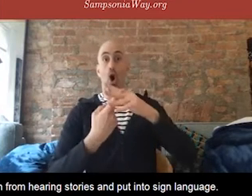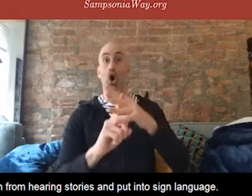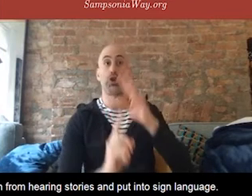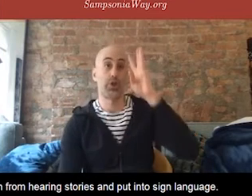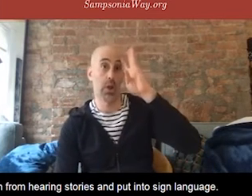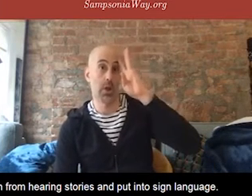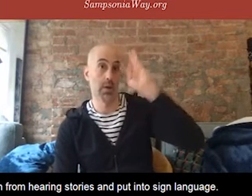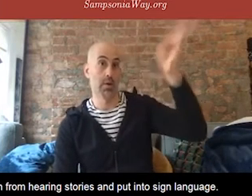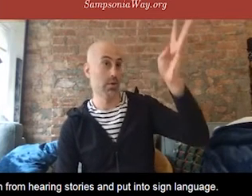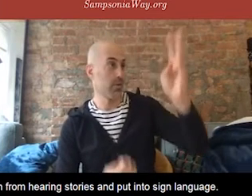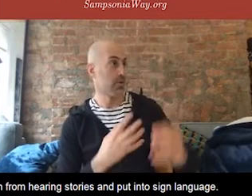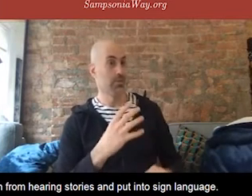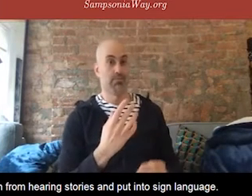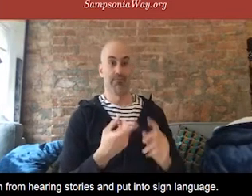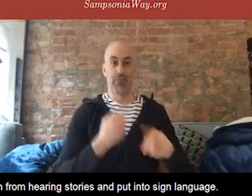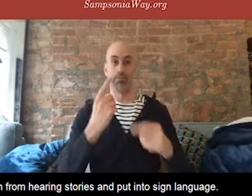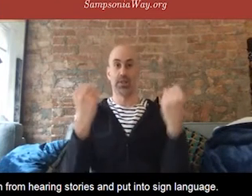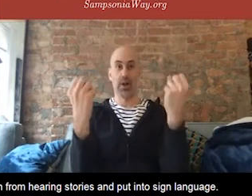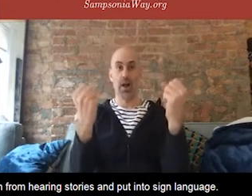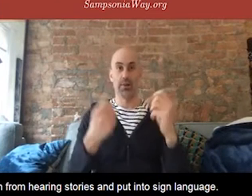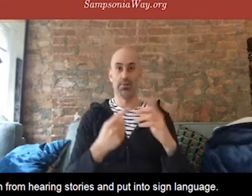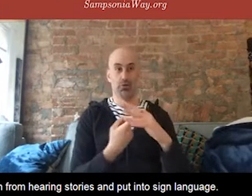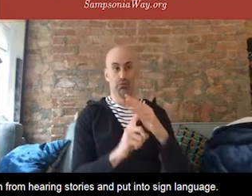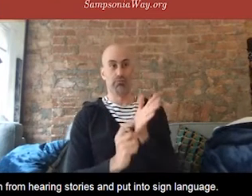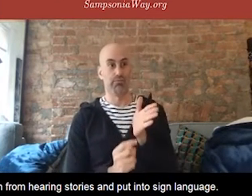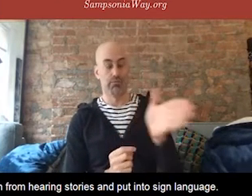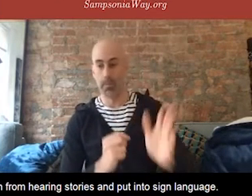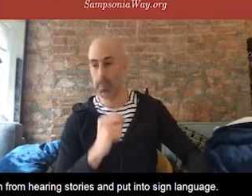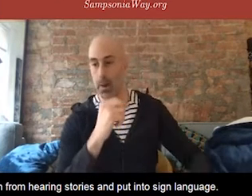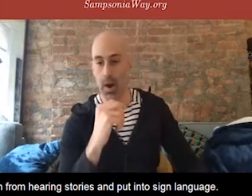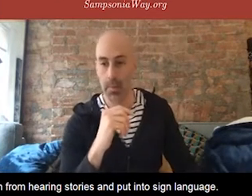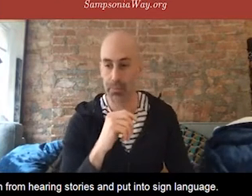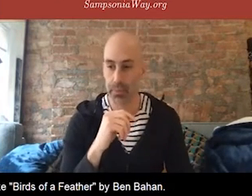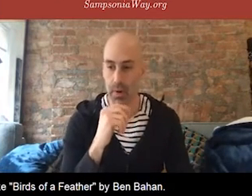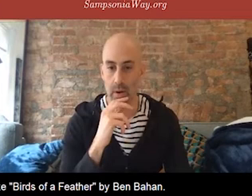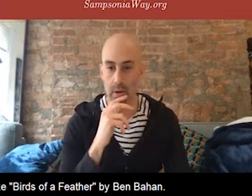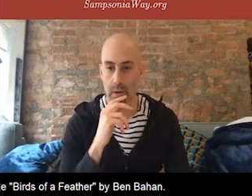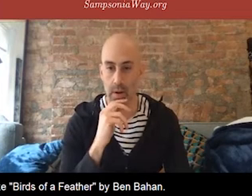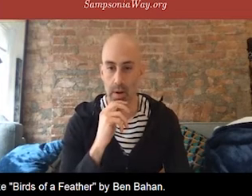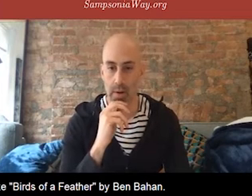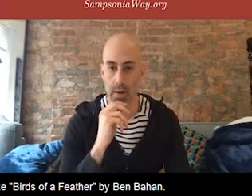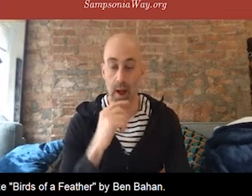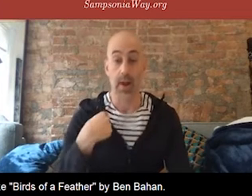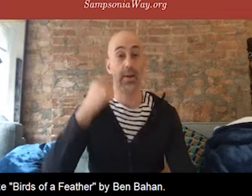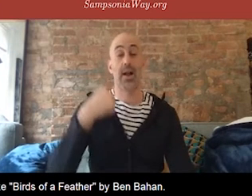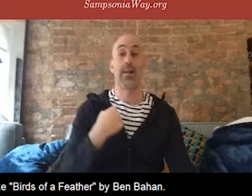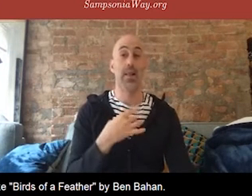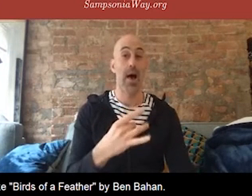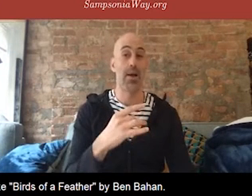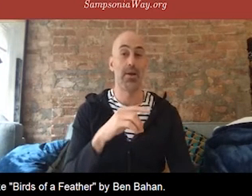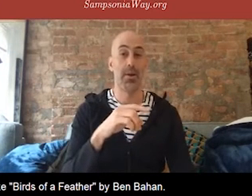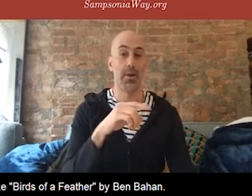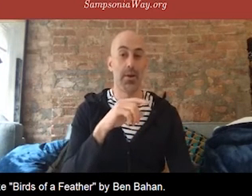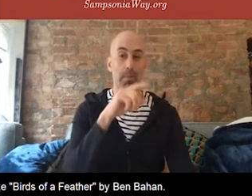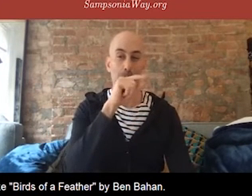So that is a story that's, you know, loaned or taken from hearing stories and put into sign language. But I think of original content